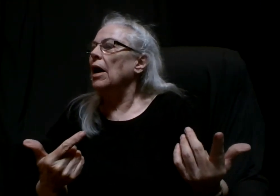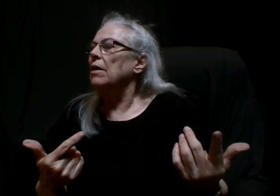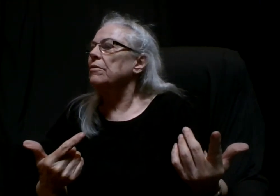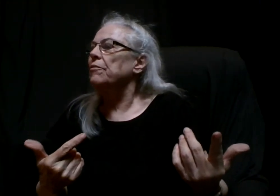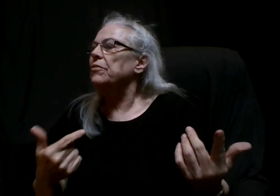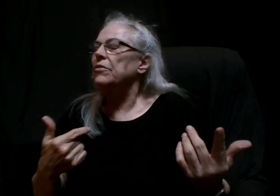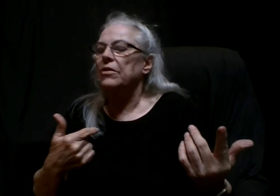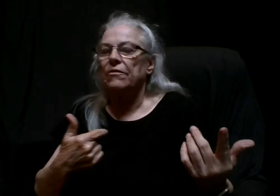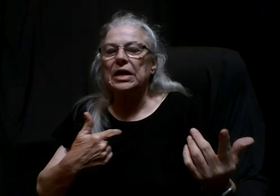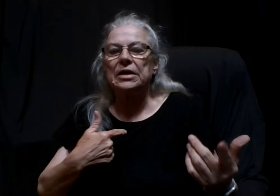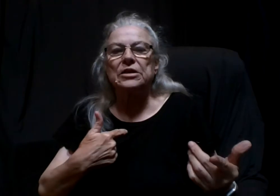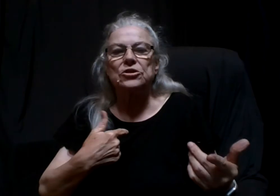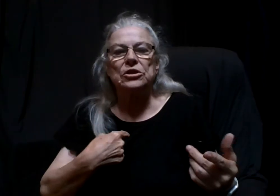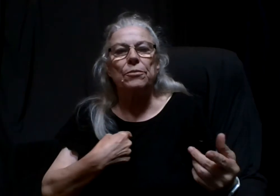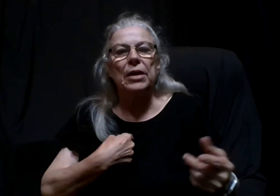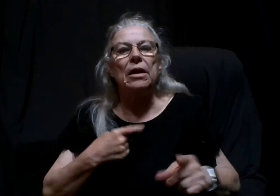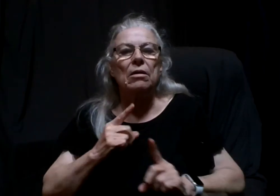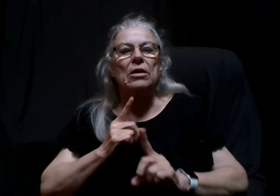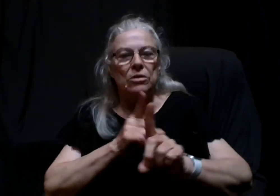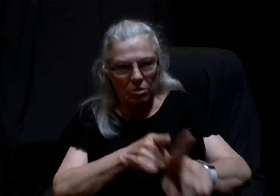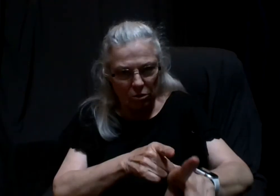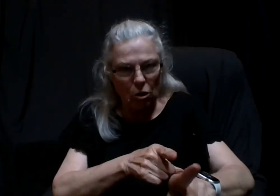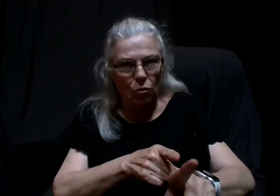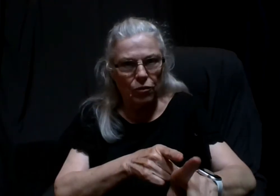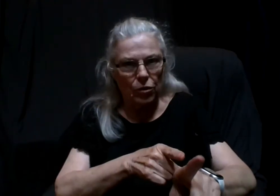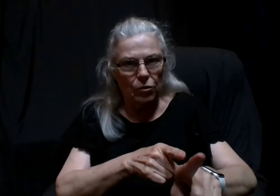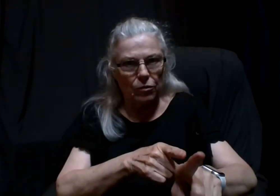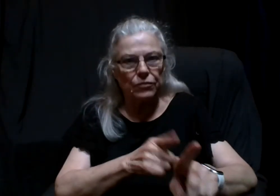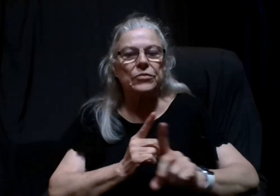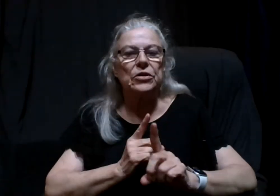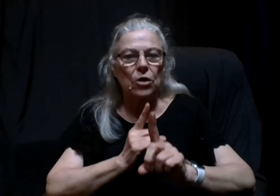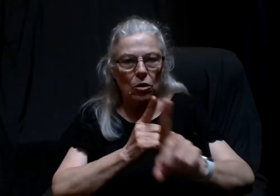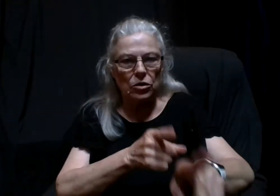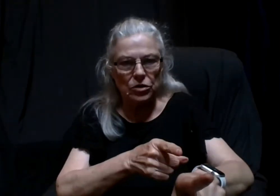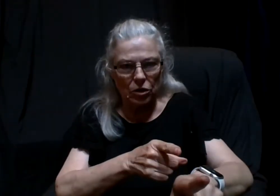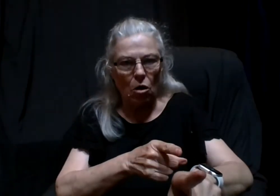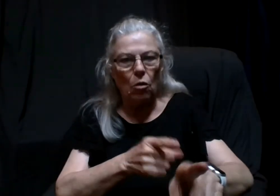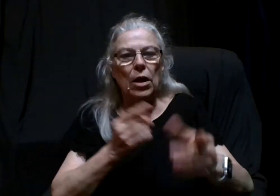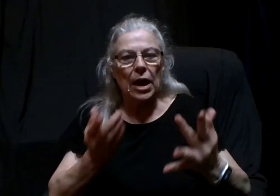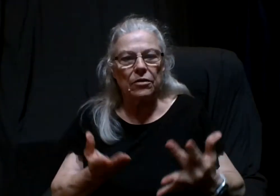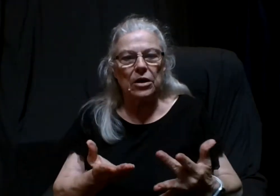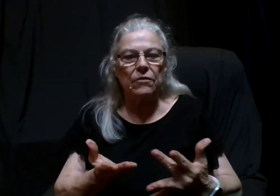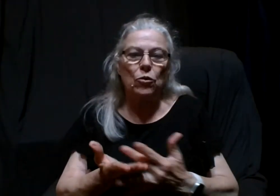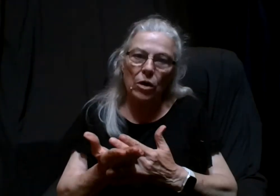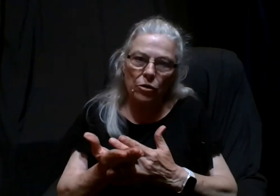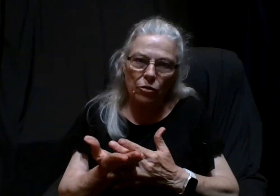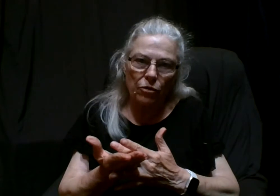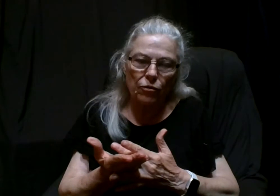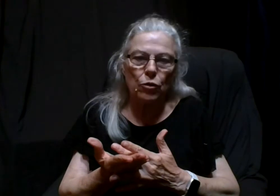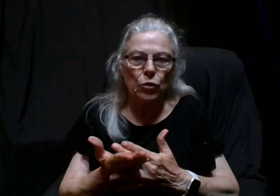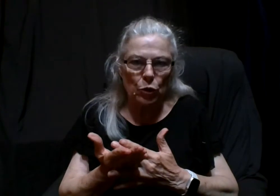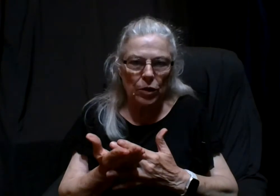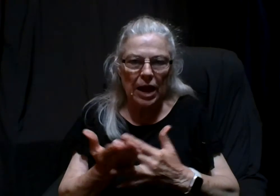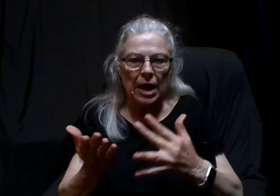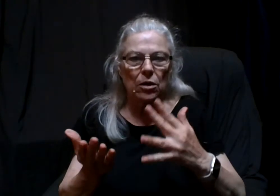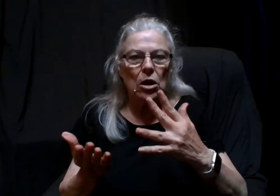uh, it is just me go through to go, and then if you want to do the through, you can.